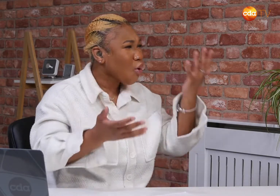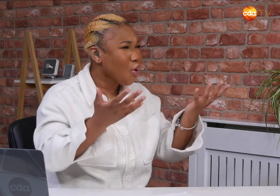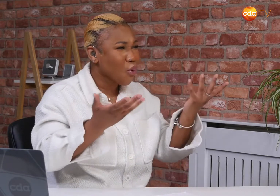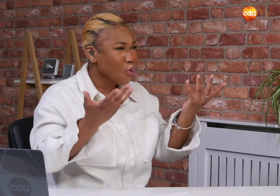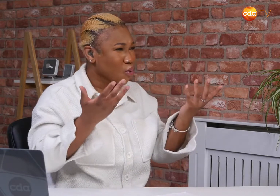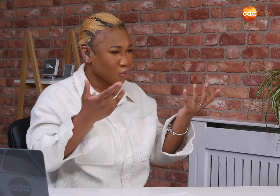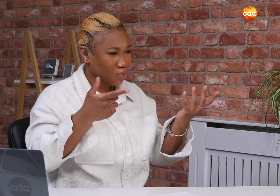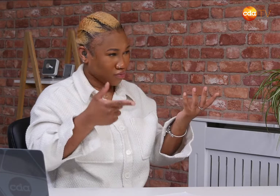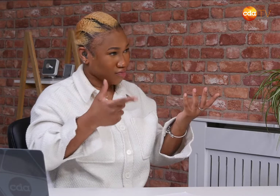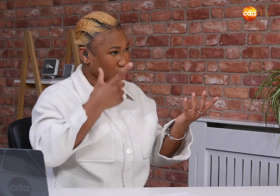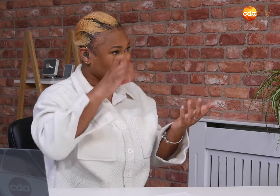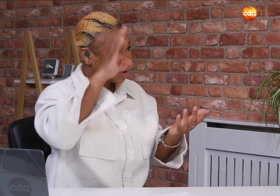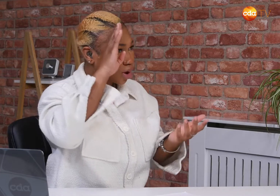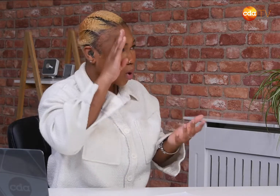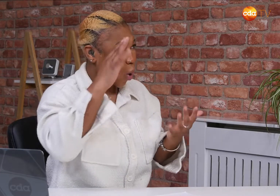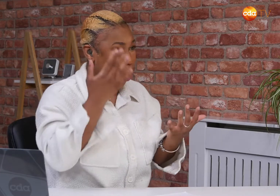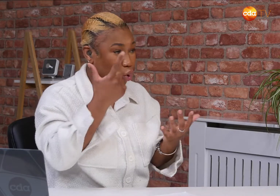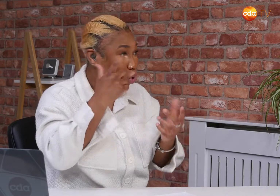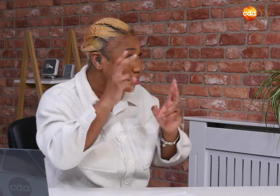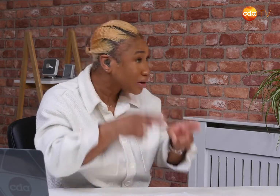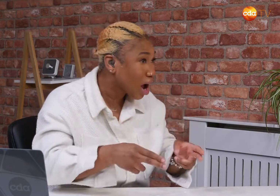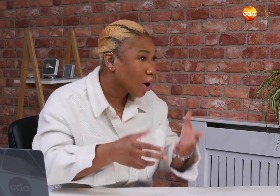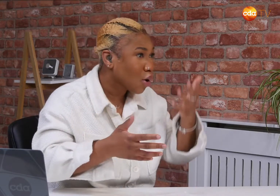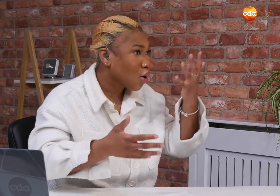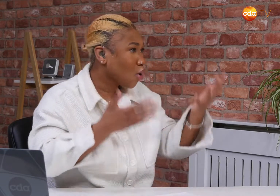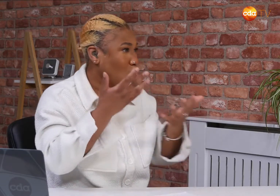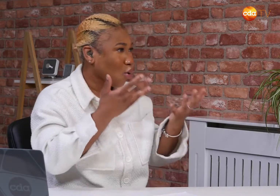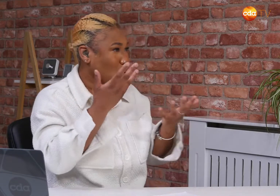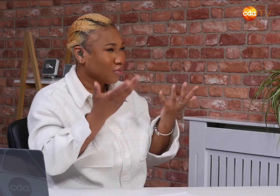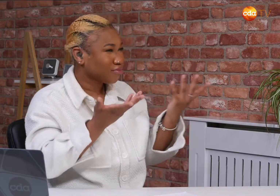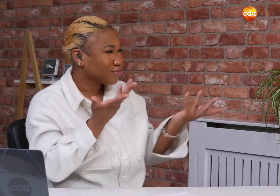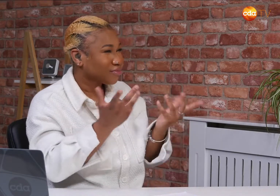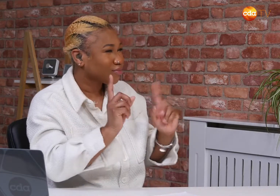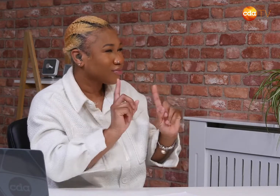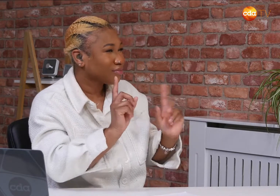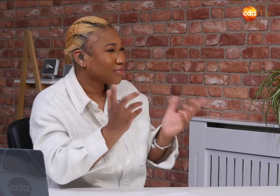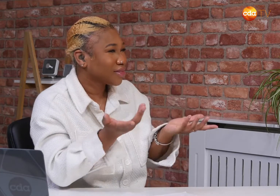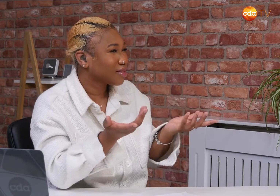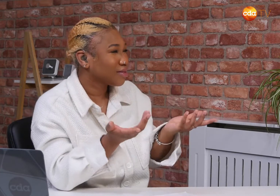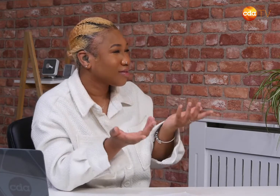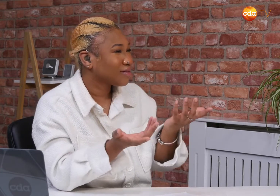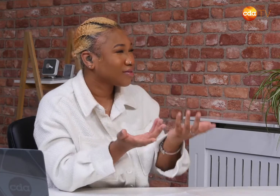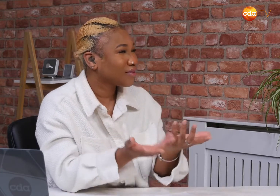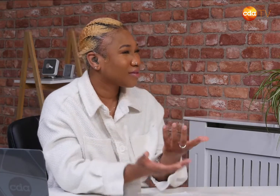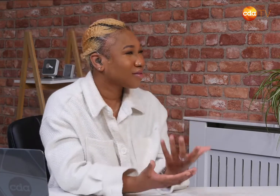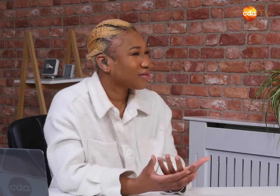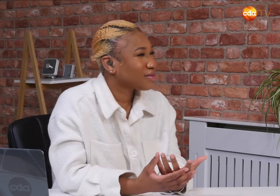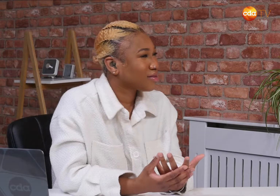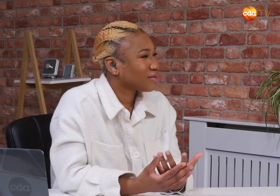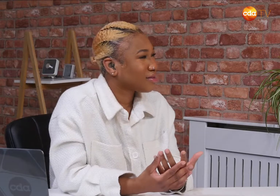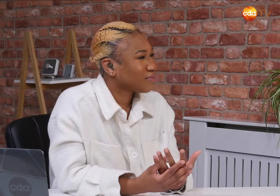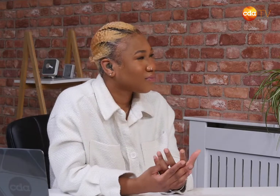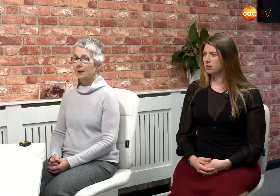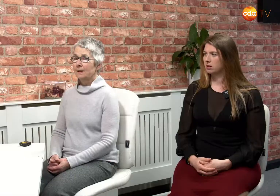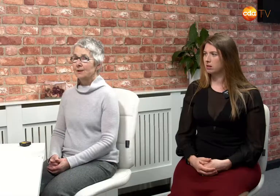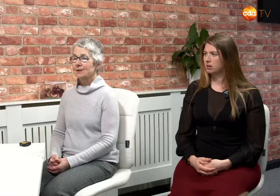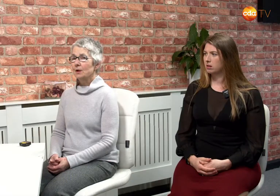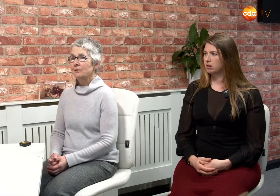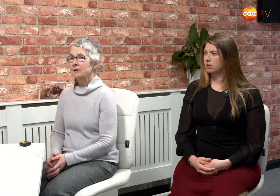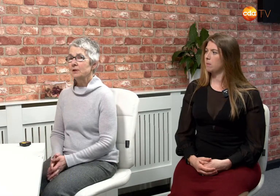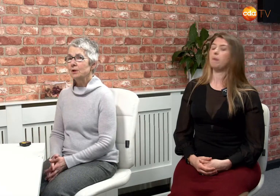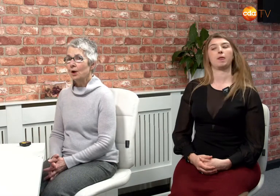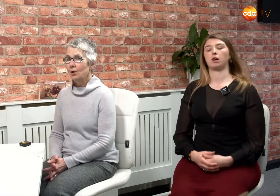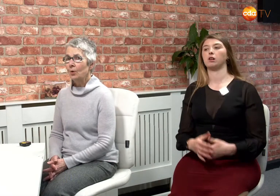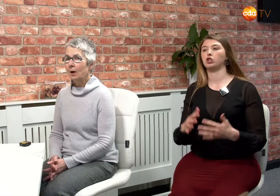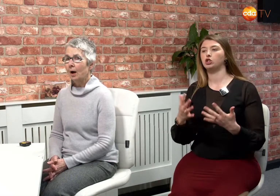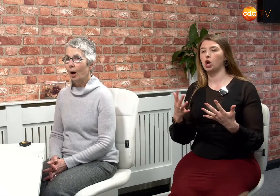woman. Is there any way to reduce the risk of this happening? Or, what are the dangers? Could the woman die from it?